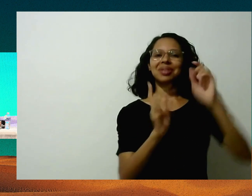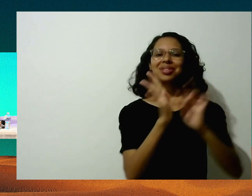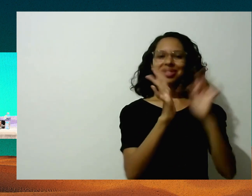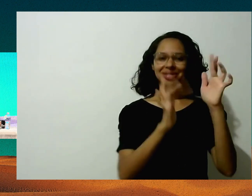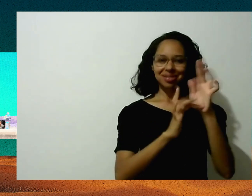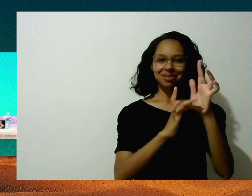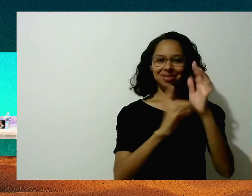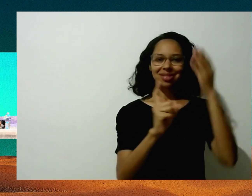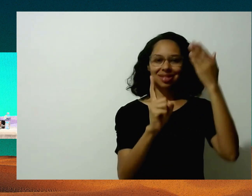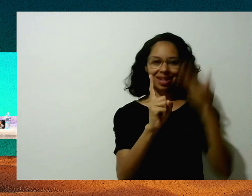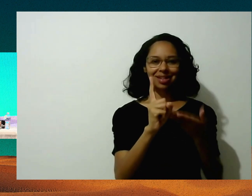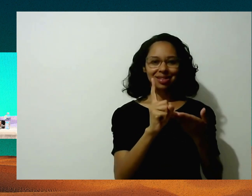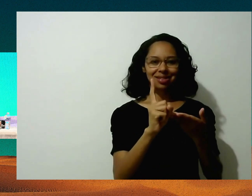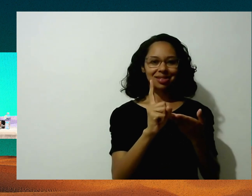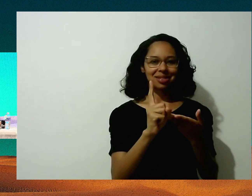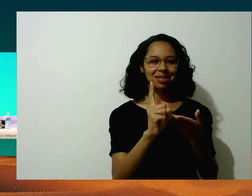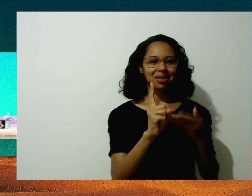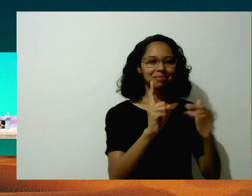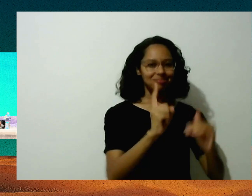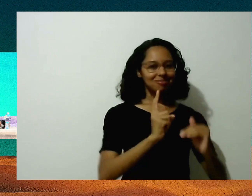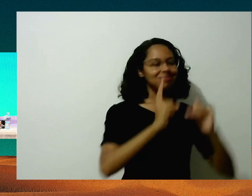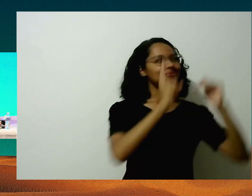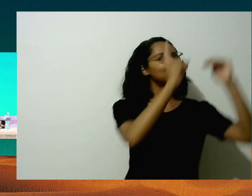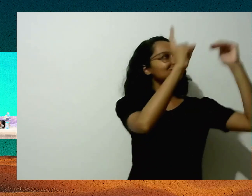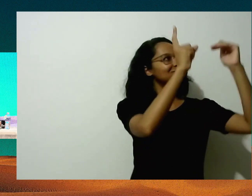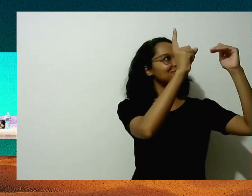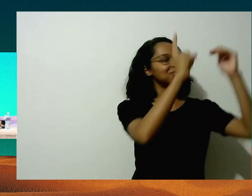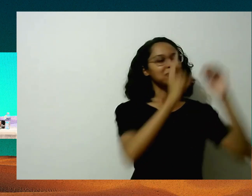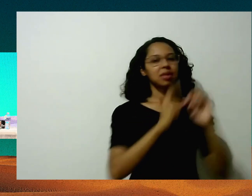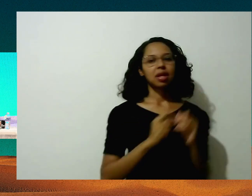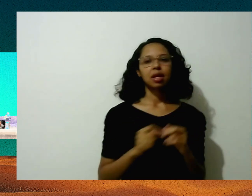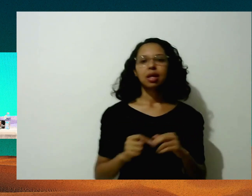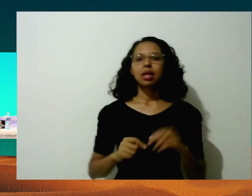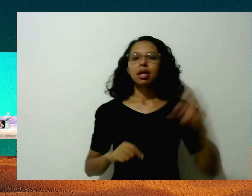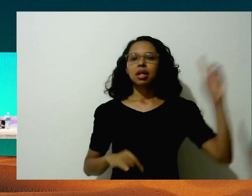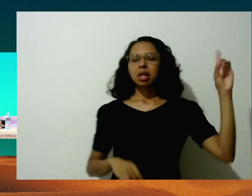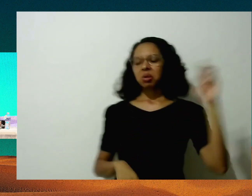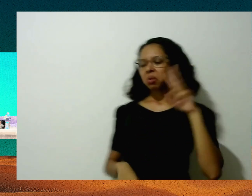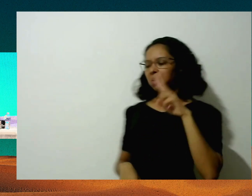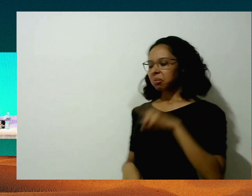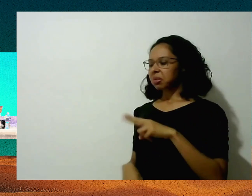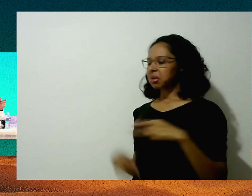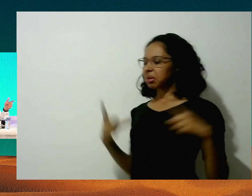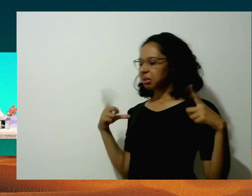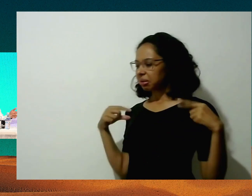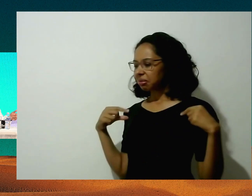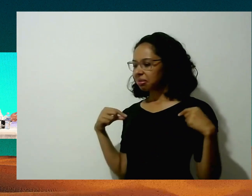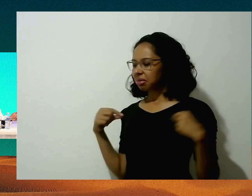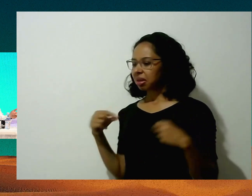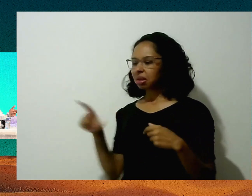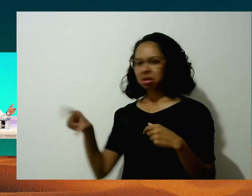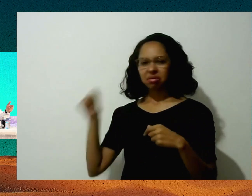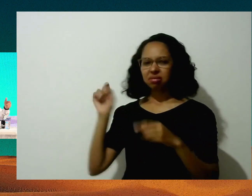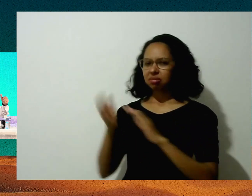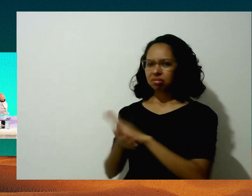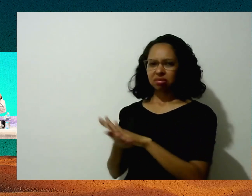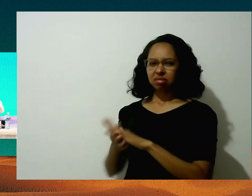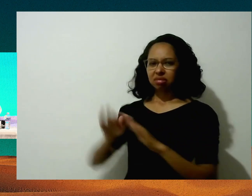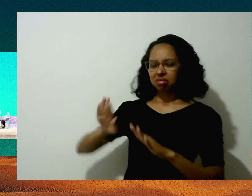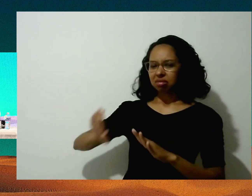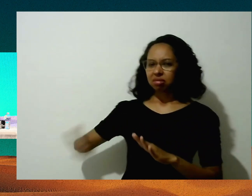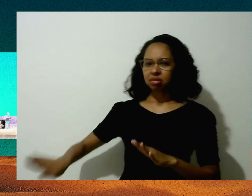Lúcifer para ser aquele que entendesse o homem. He did not choose Lucifer as the one who